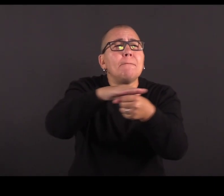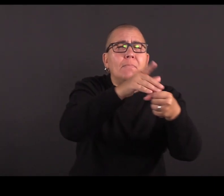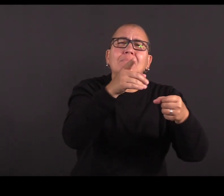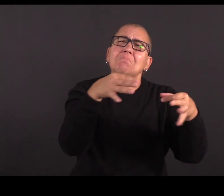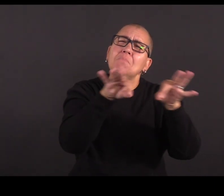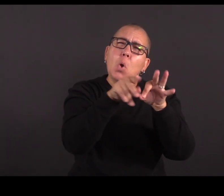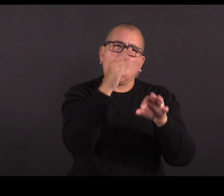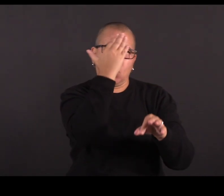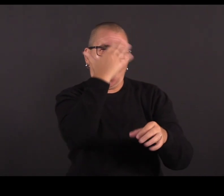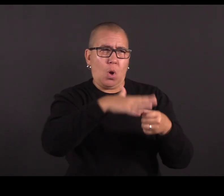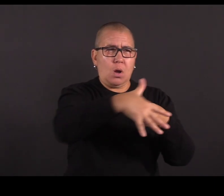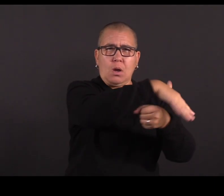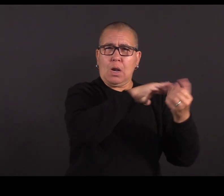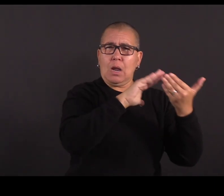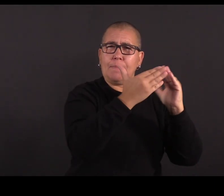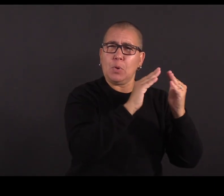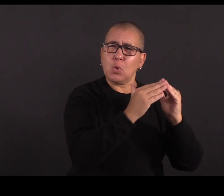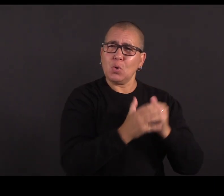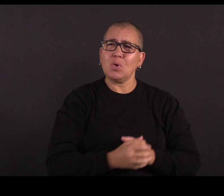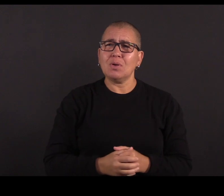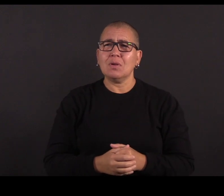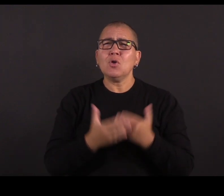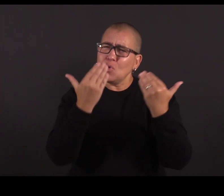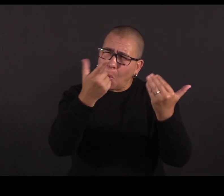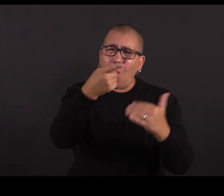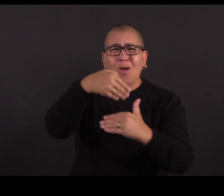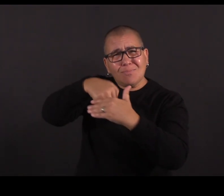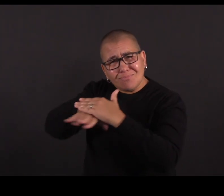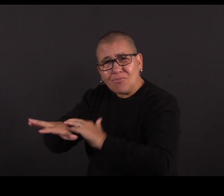Please visit the resource page connected with this